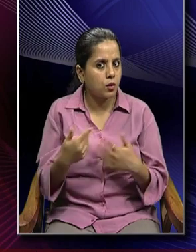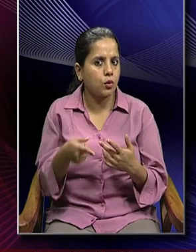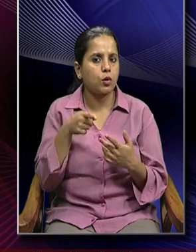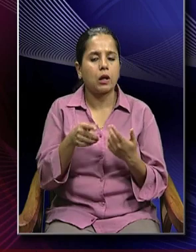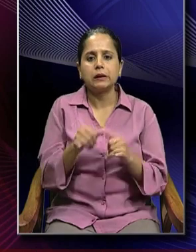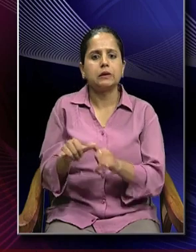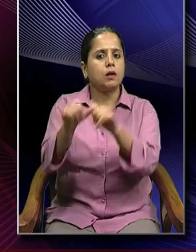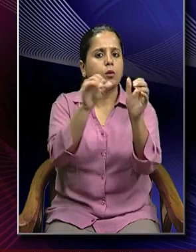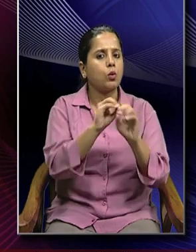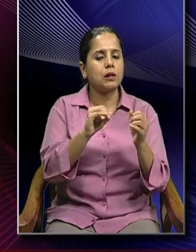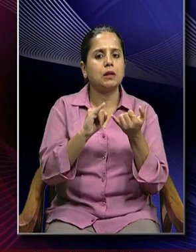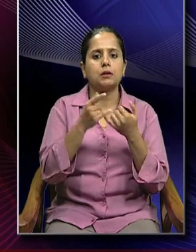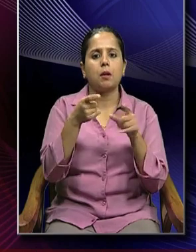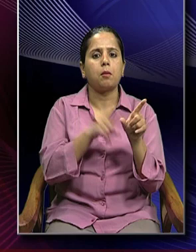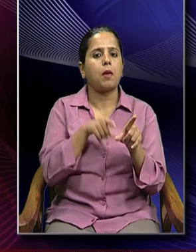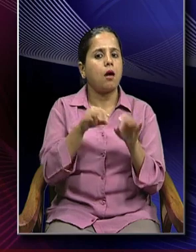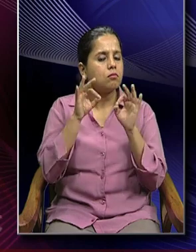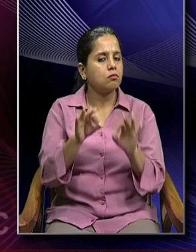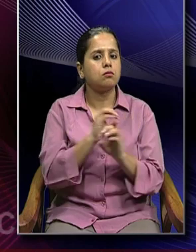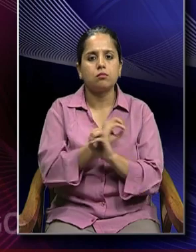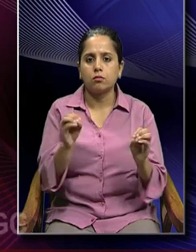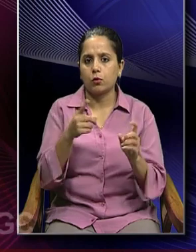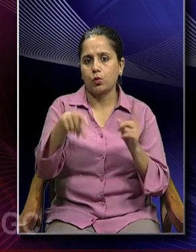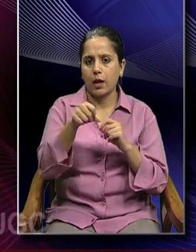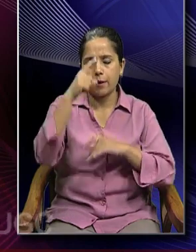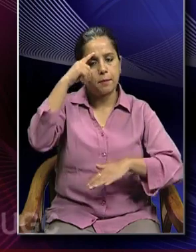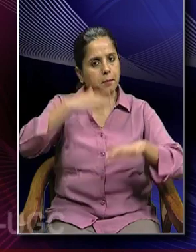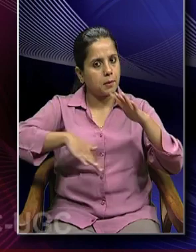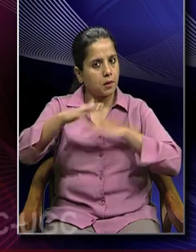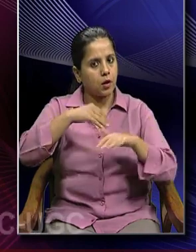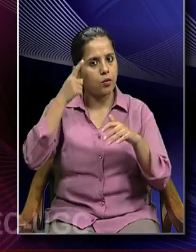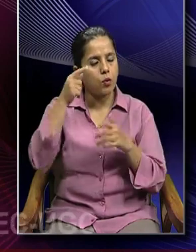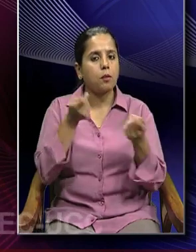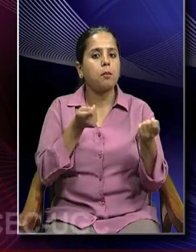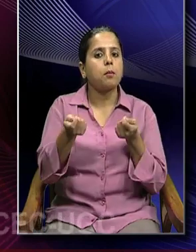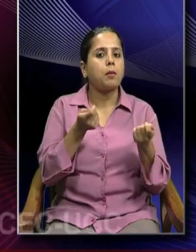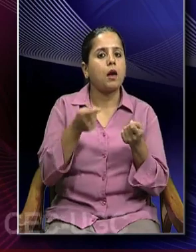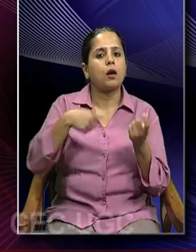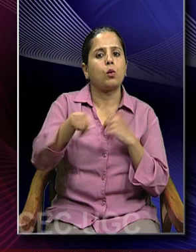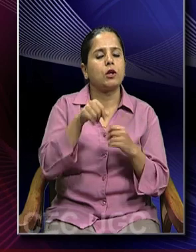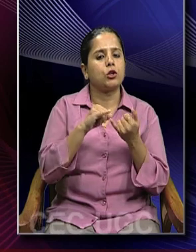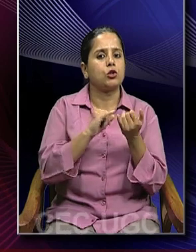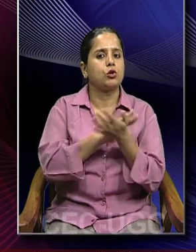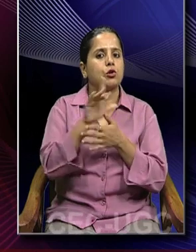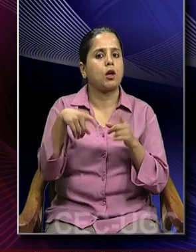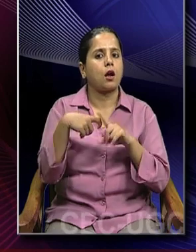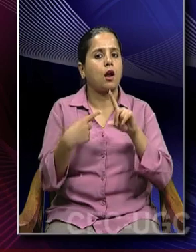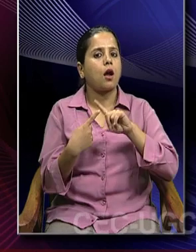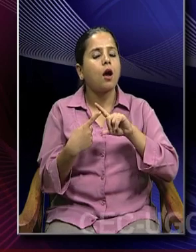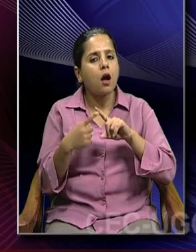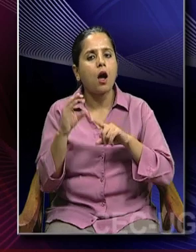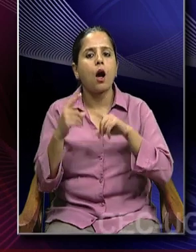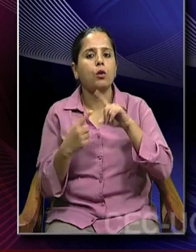not very proper. So, accordingly you can plan for managing with the shakeout effect, how to deal with that